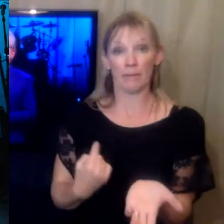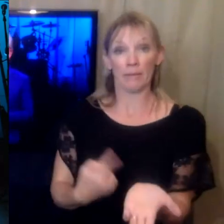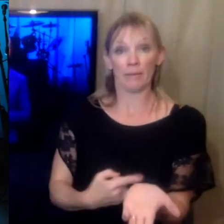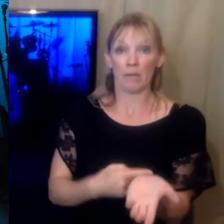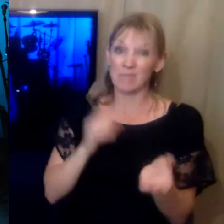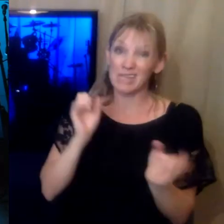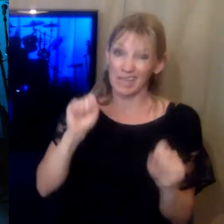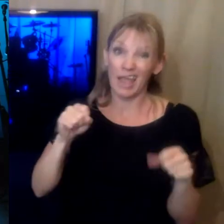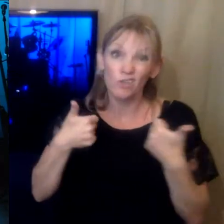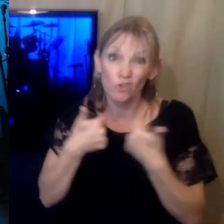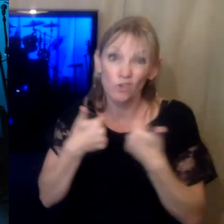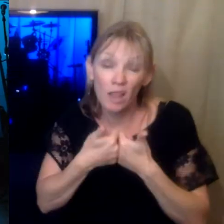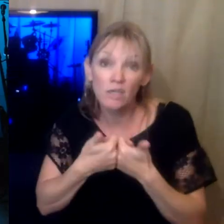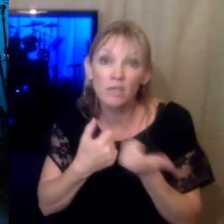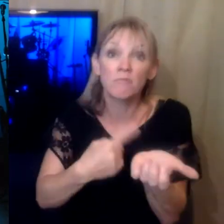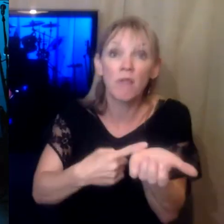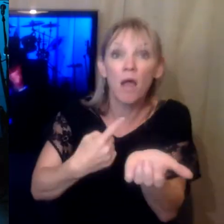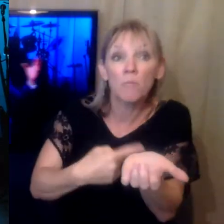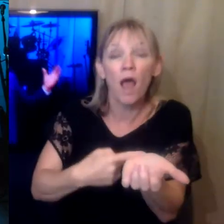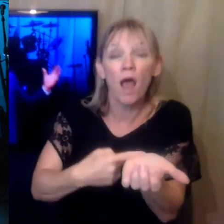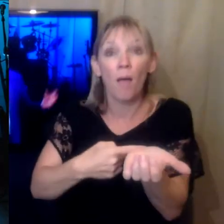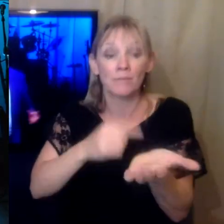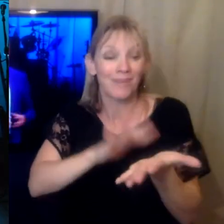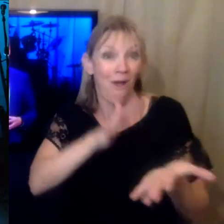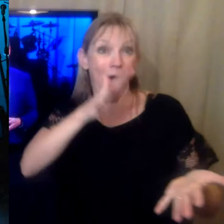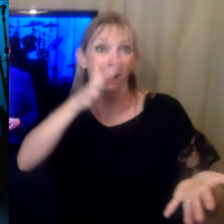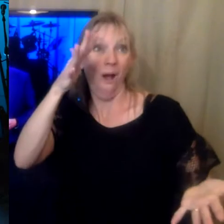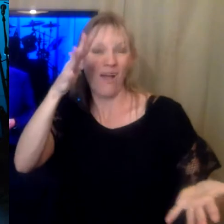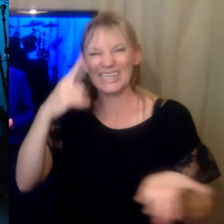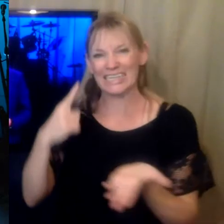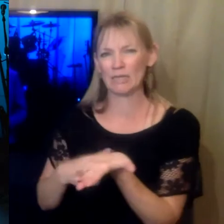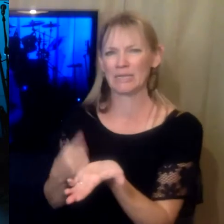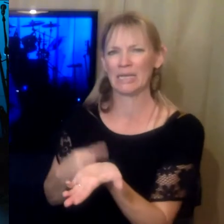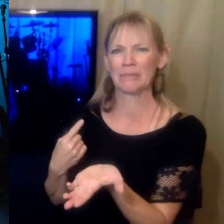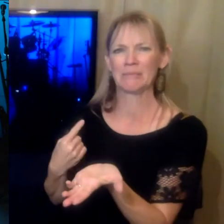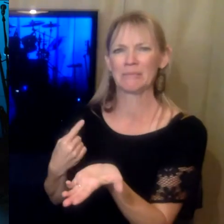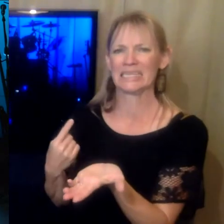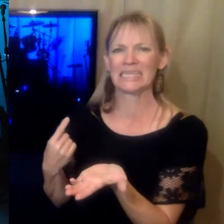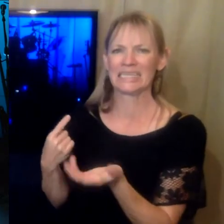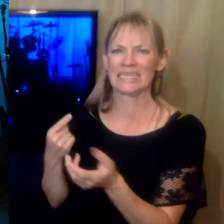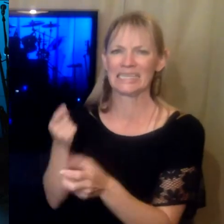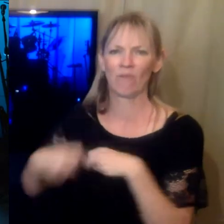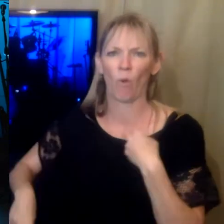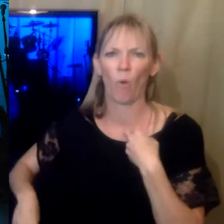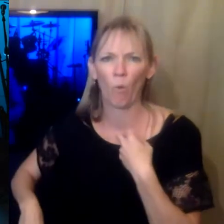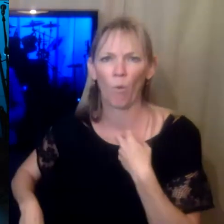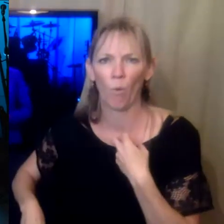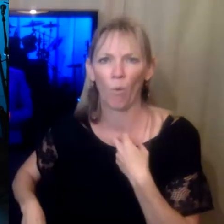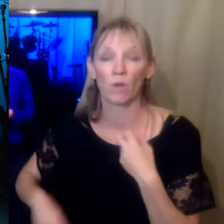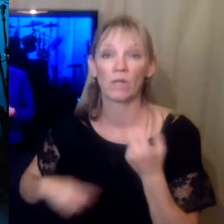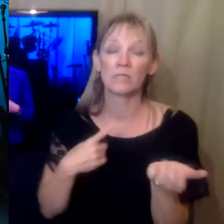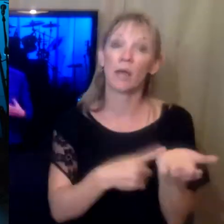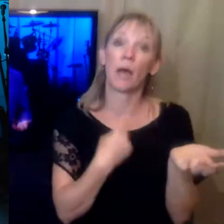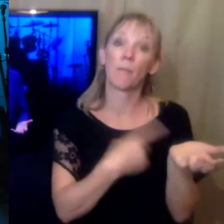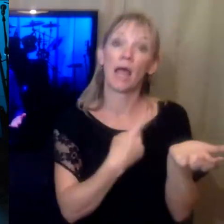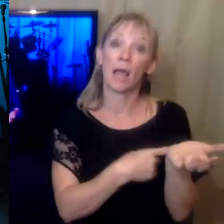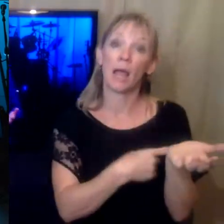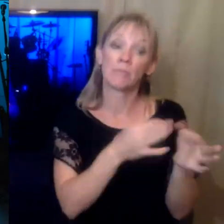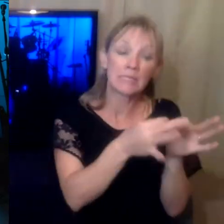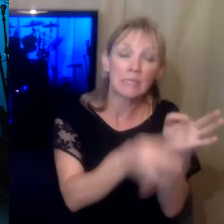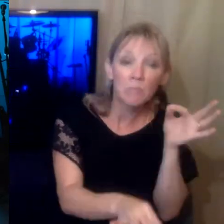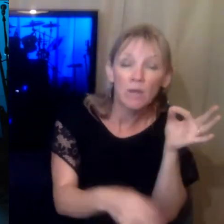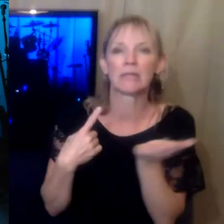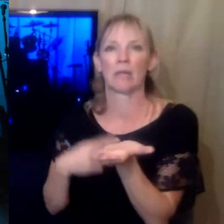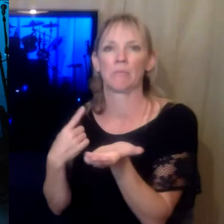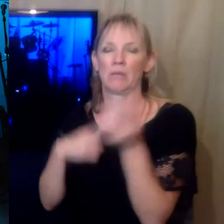can be challenging. At times they can be glorious. At times they can be very difficult. At times they're simple. At times